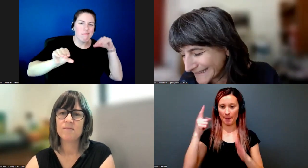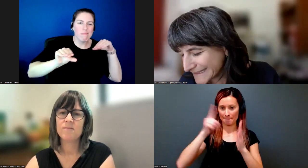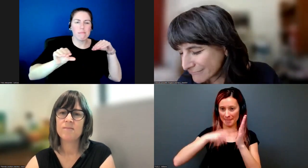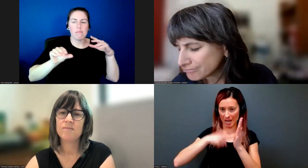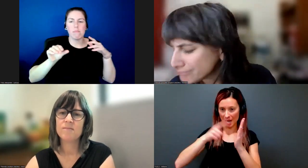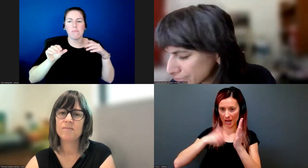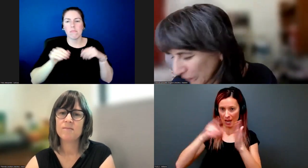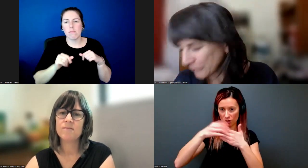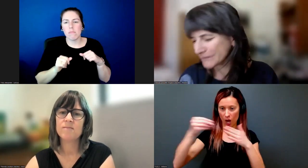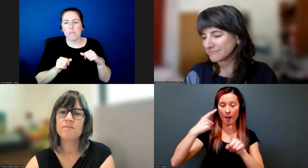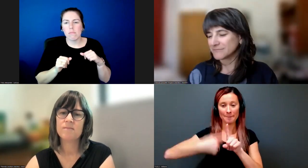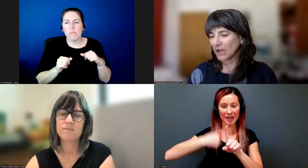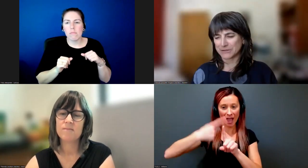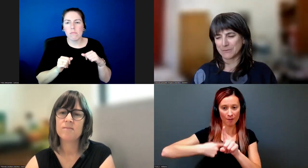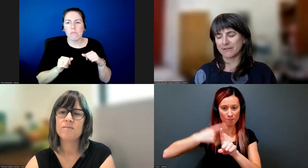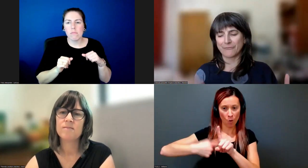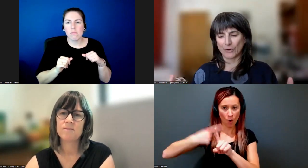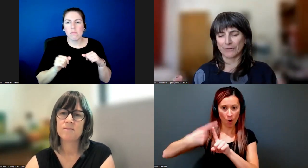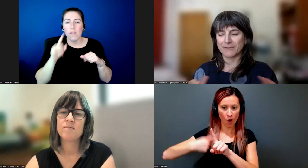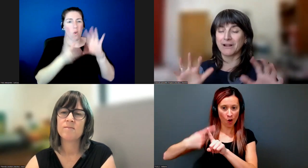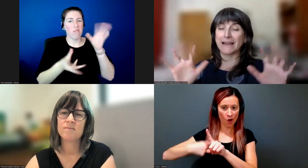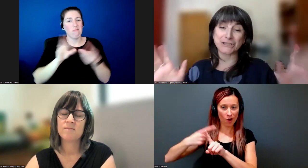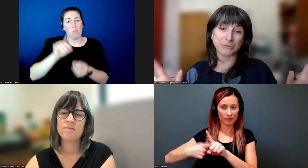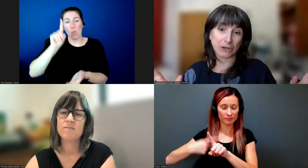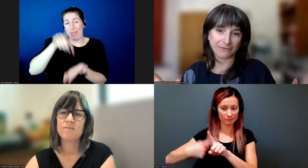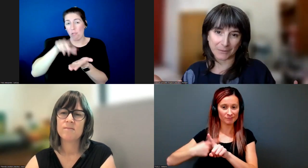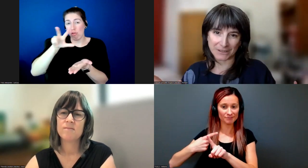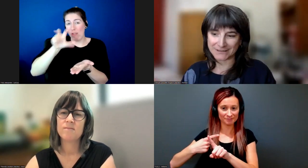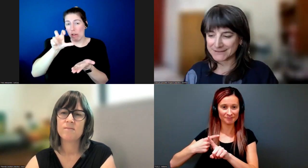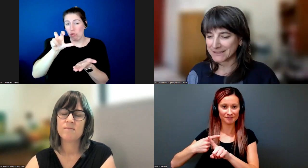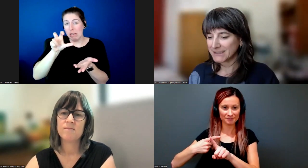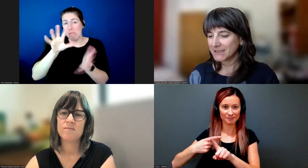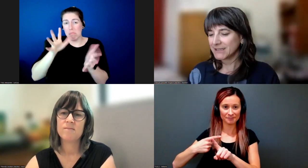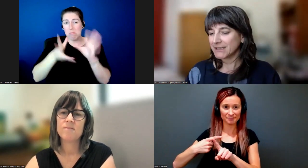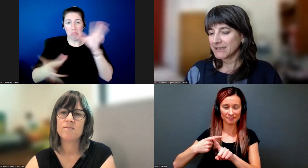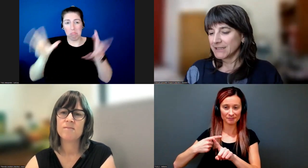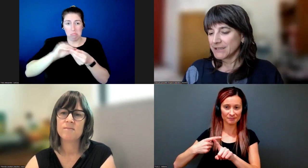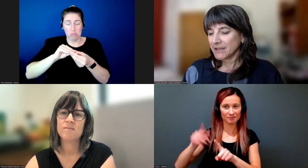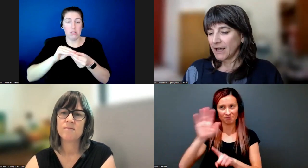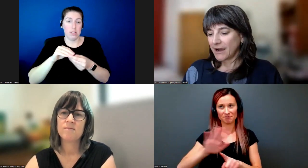$1,300 a month for eligible families.